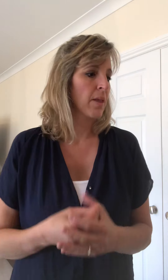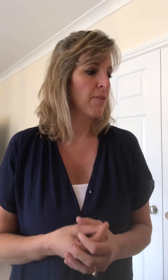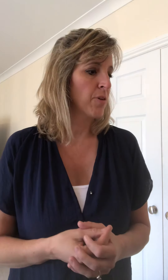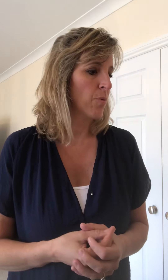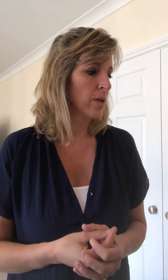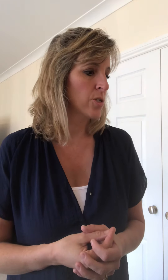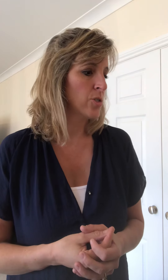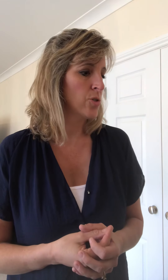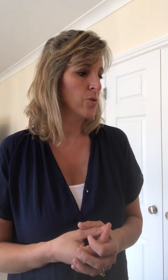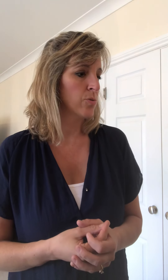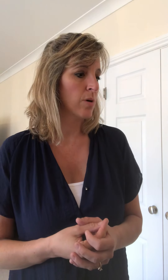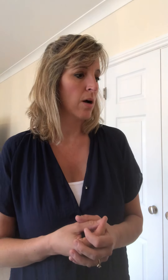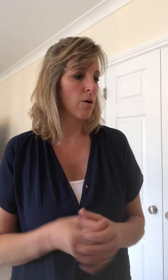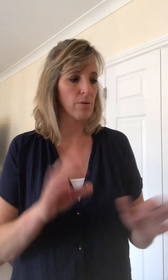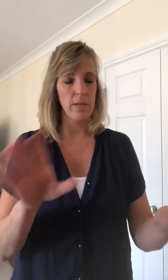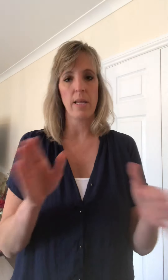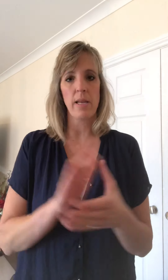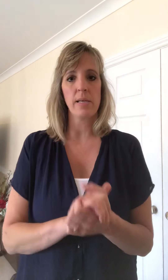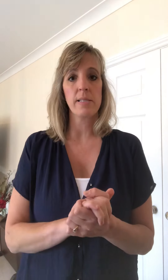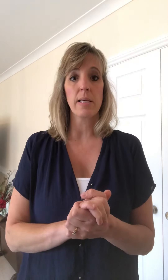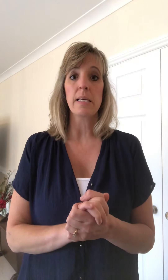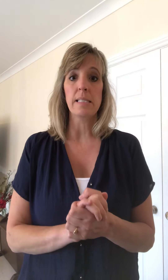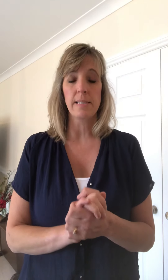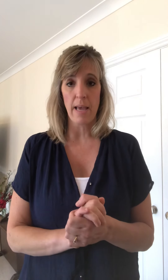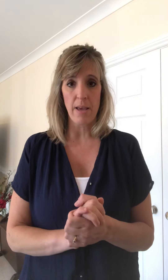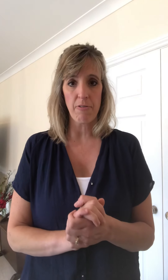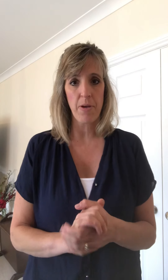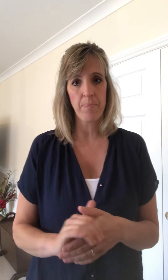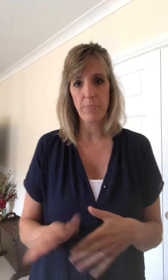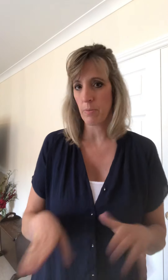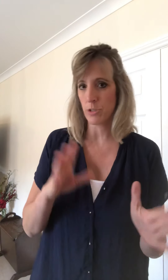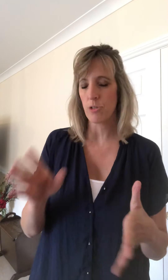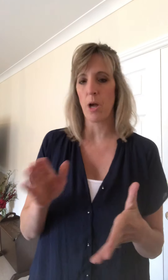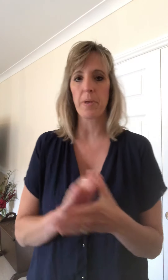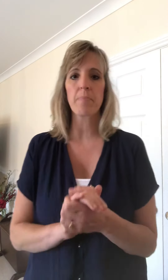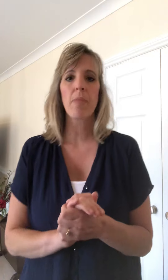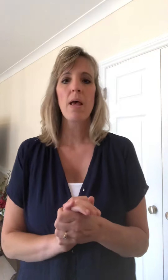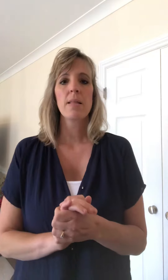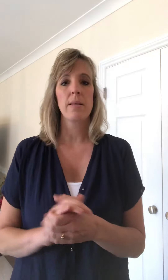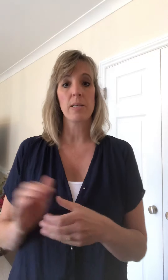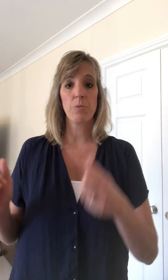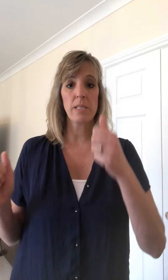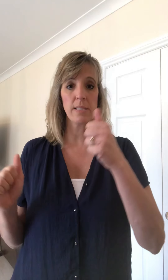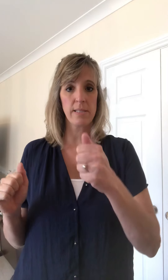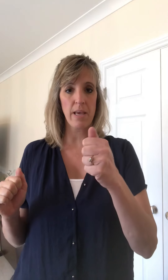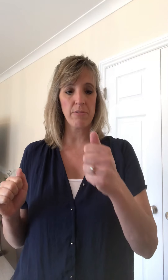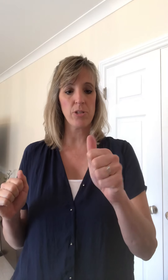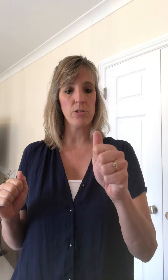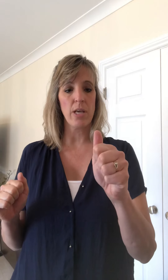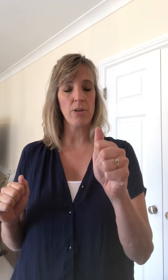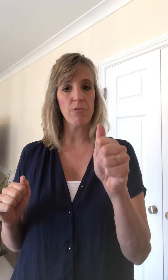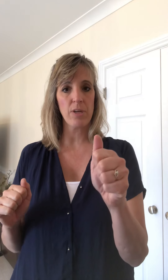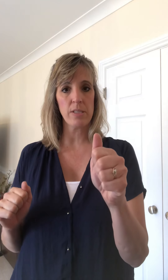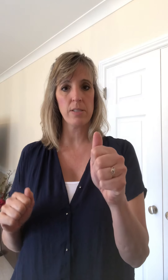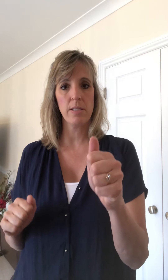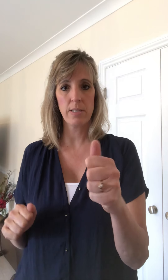If you want to do, or then the next thing is save, then we'll do shopping. The next one is save. So you take your fist, take